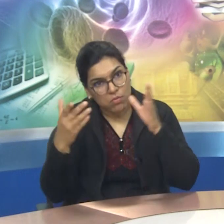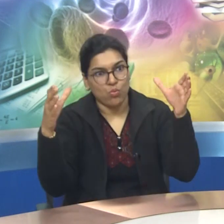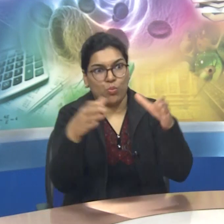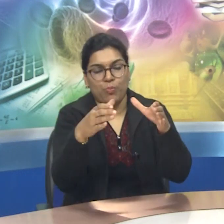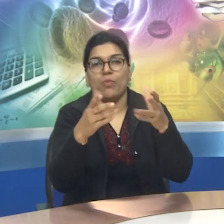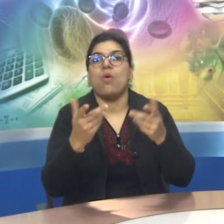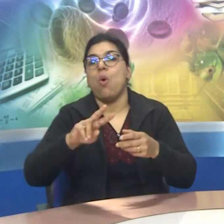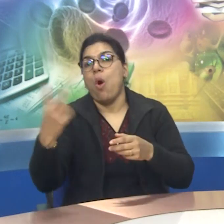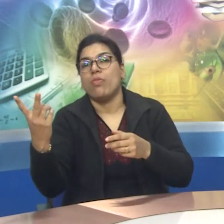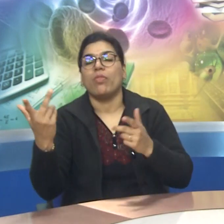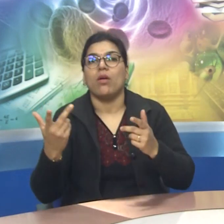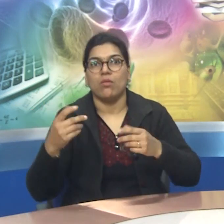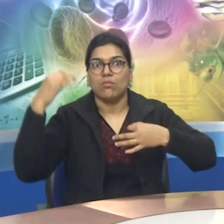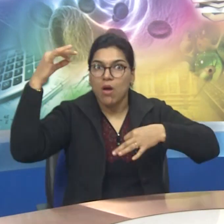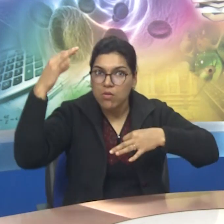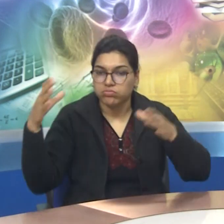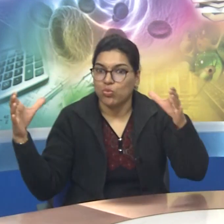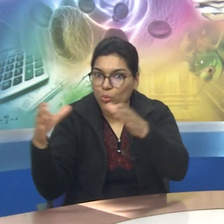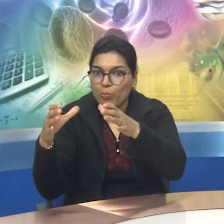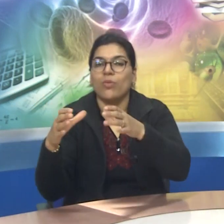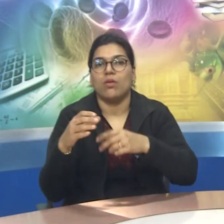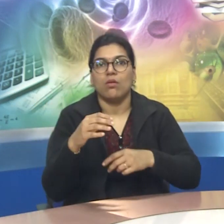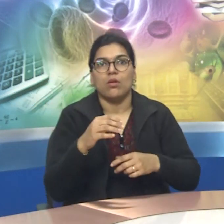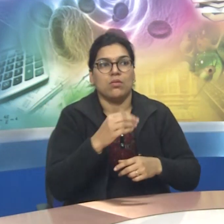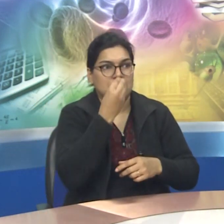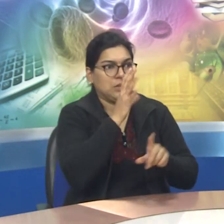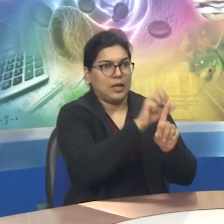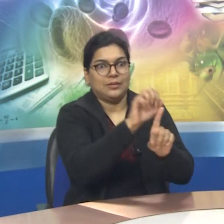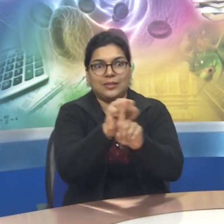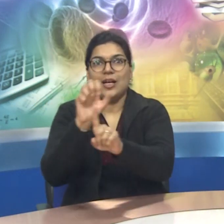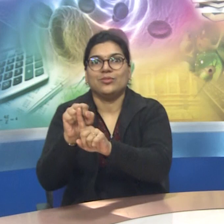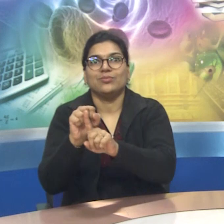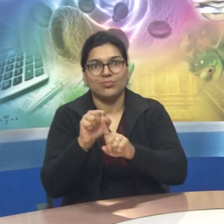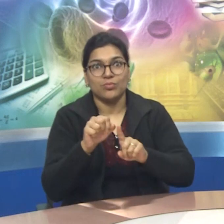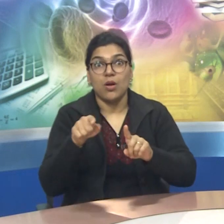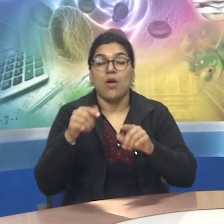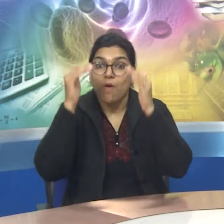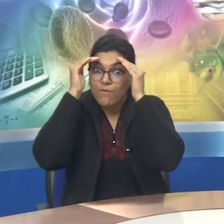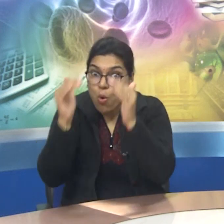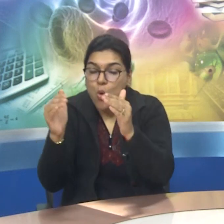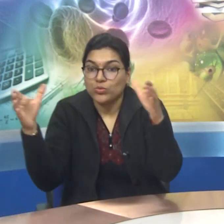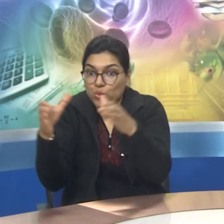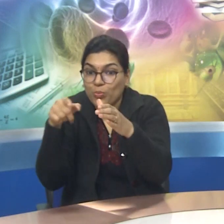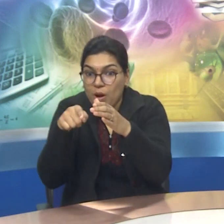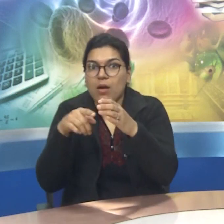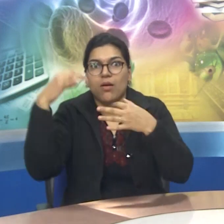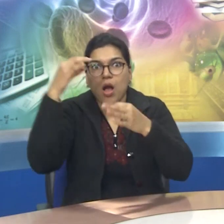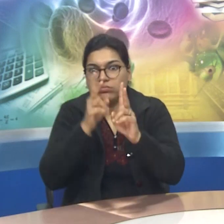The arrangement entries in catalog cabinet is in classified manner. It aids the reader to